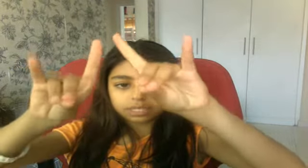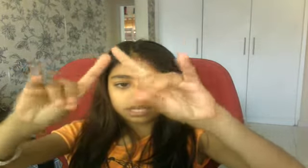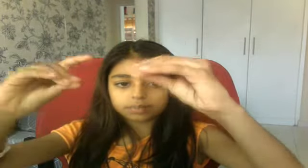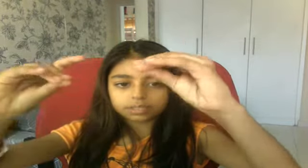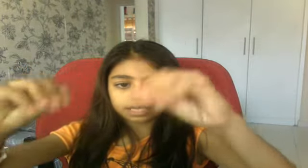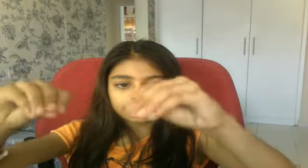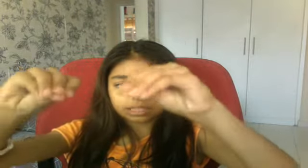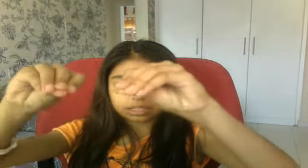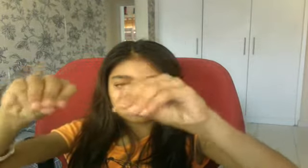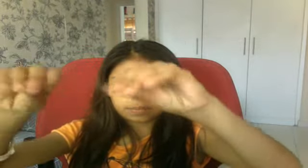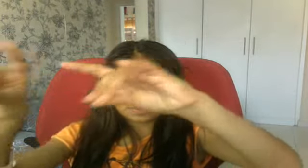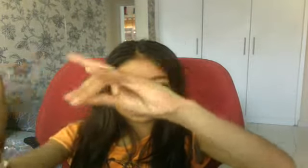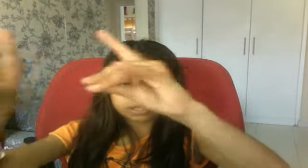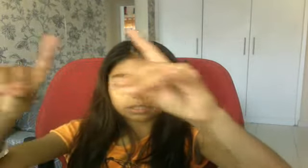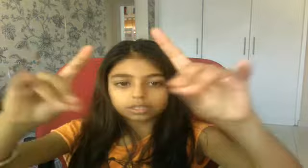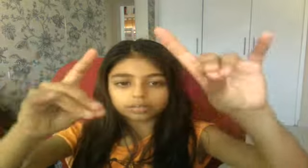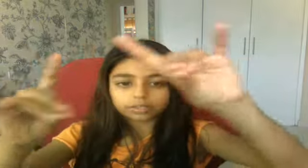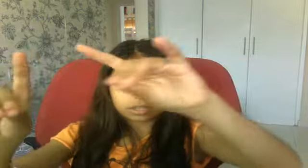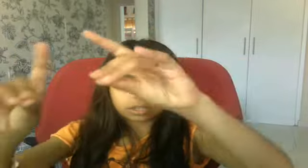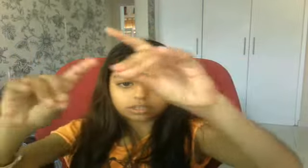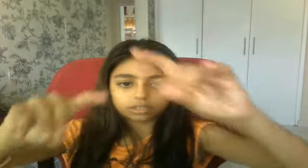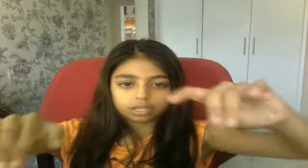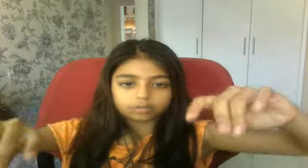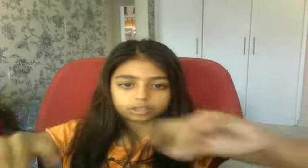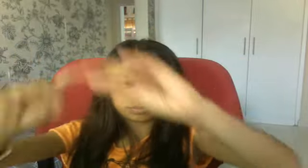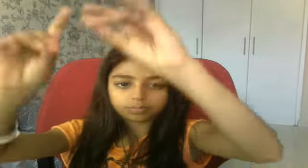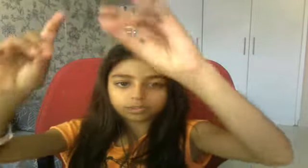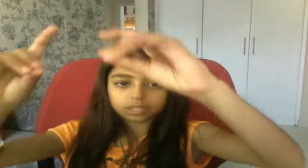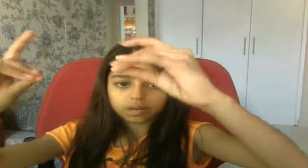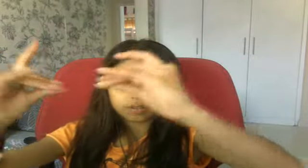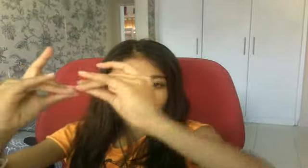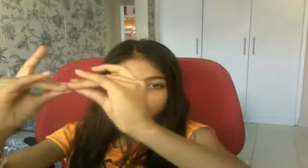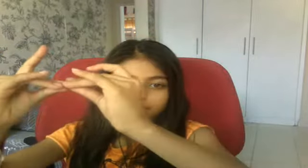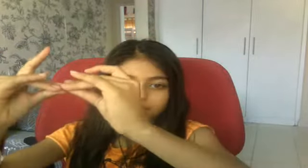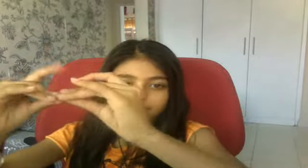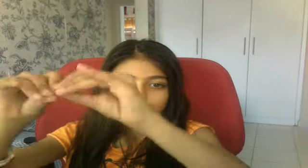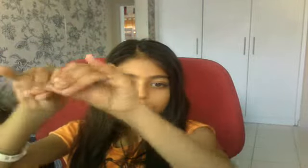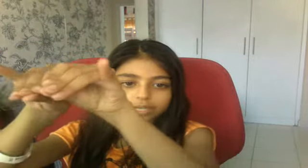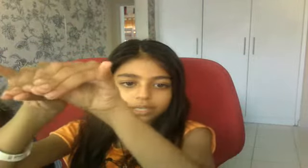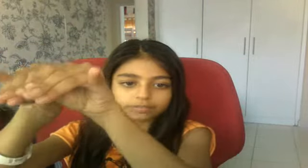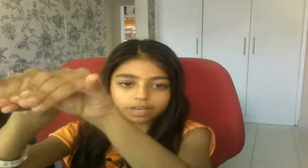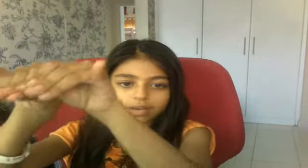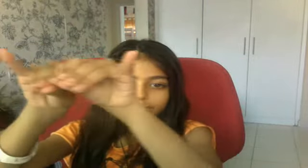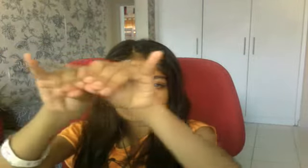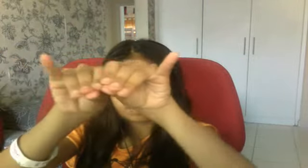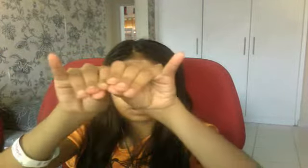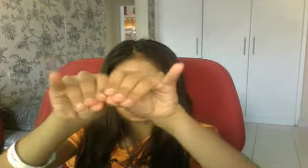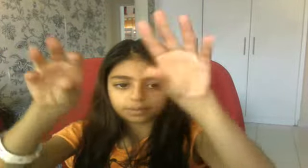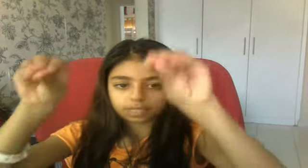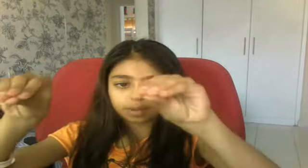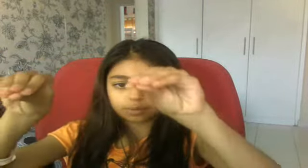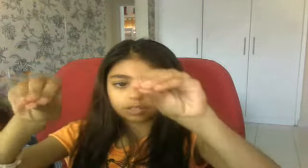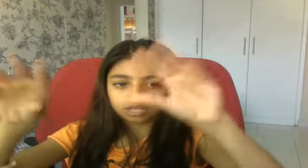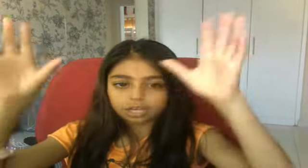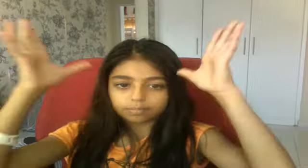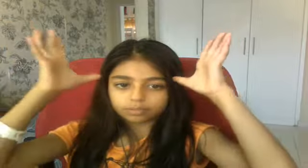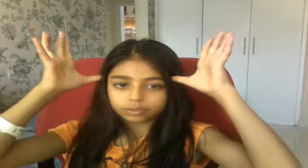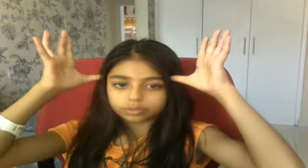llama, sad llama, mentally retarded llama, super llama, drama llama, big fat mama llama, camel, moose,